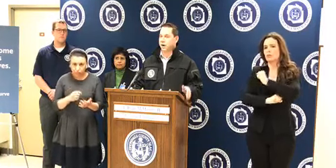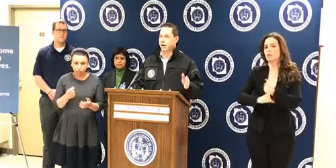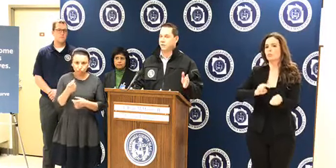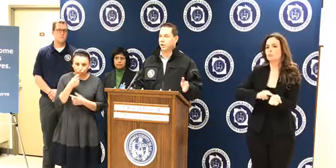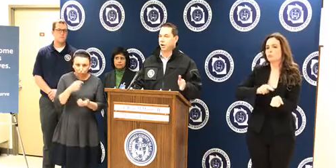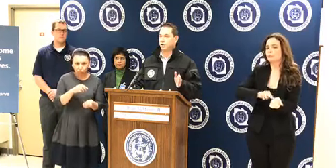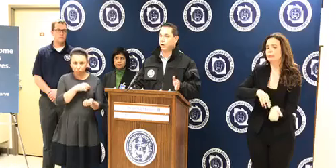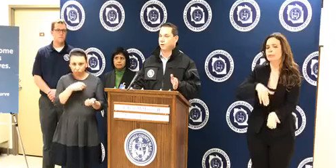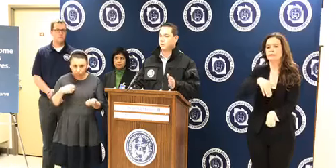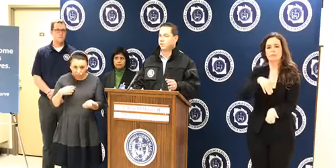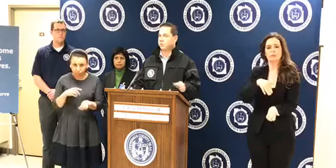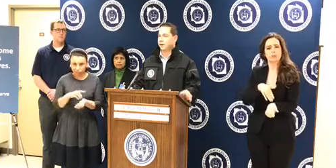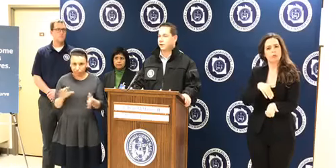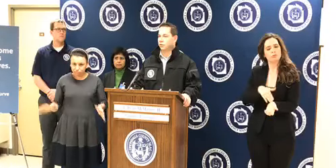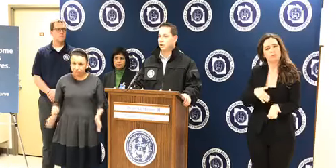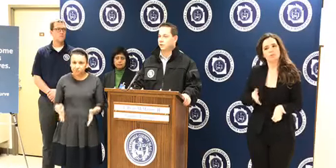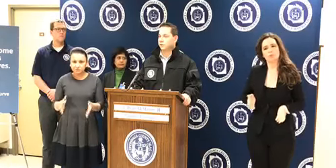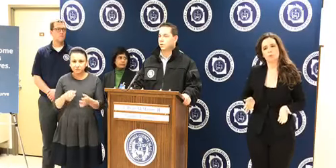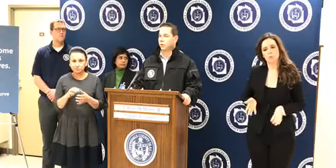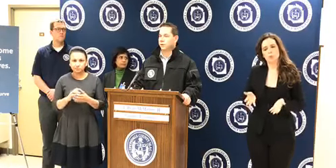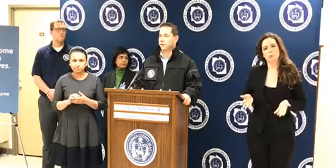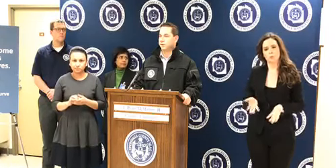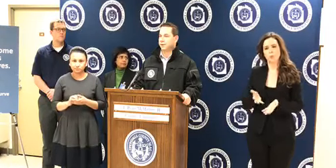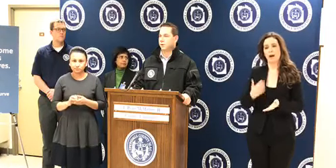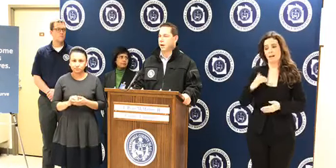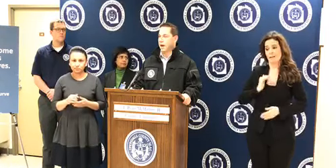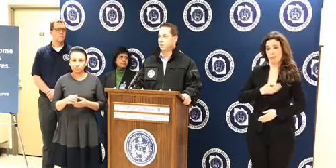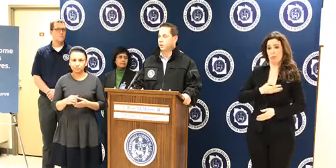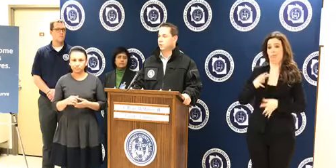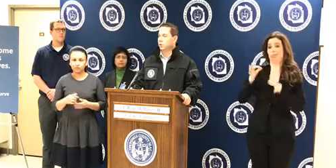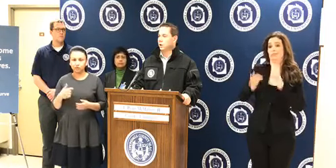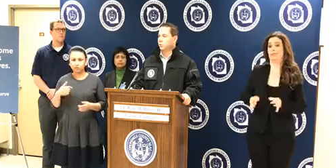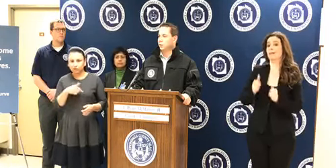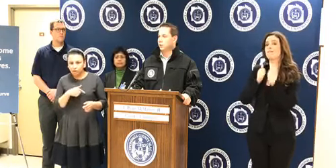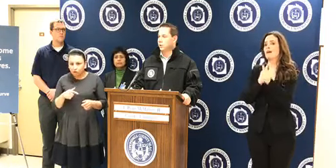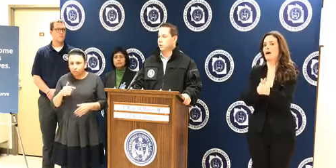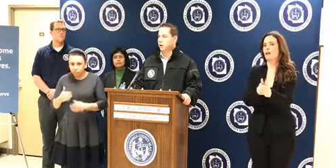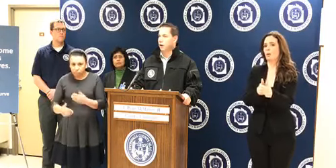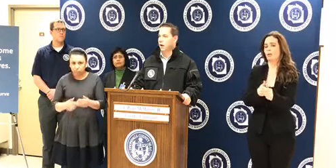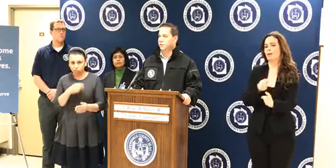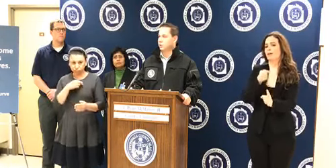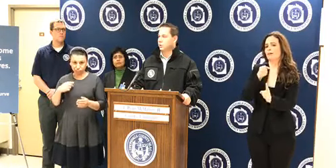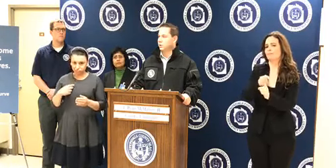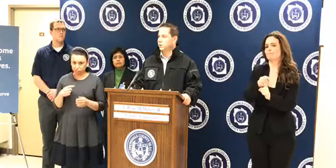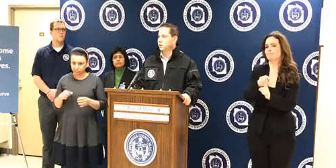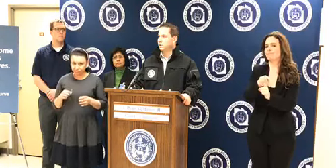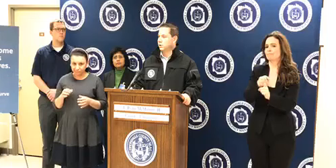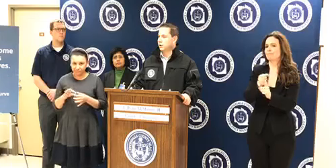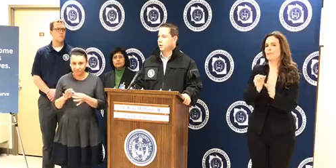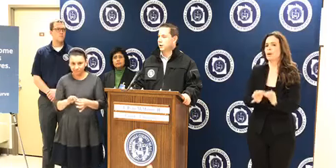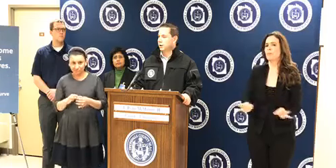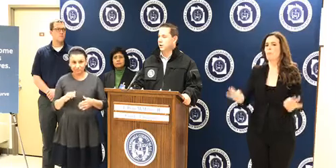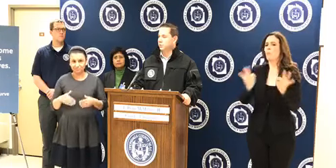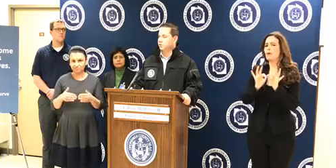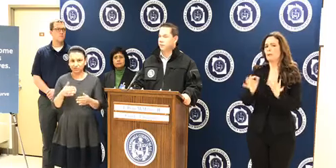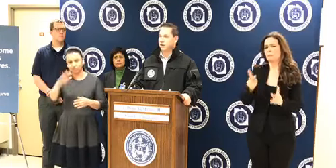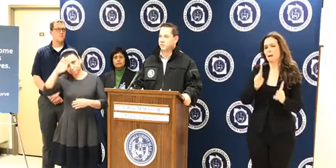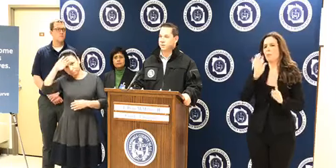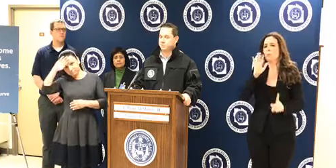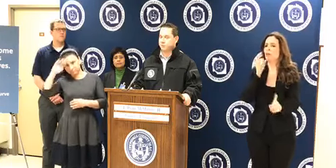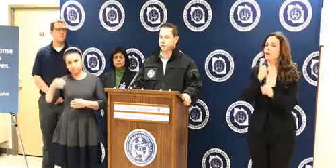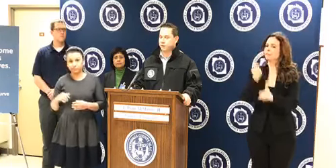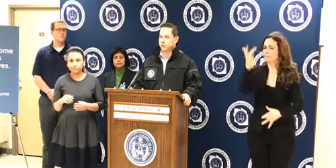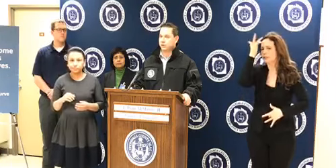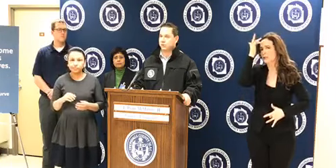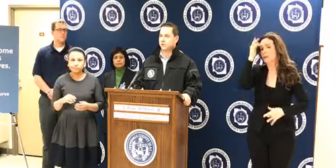has been driving all of our decision making along this, knowing that this day would happen and we would need our hospitals and emergency